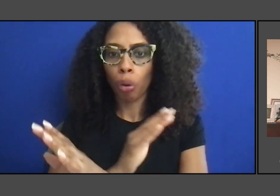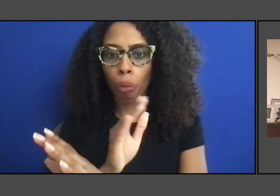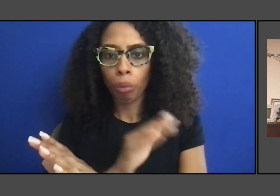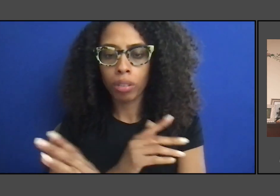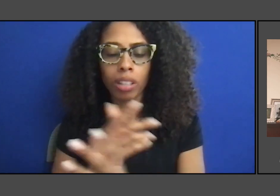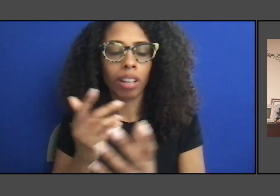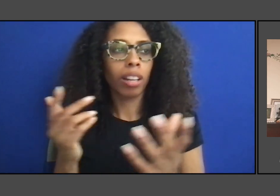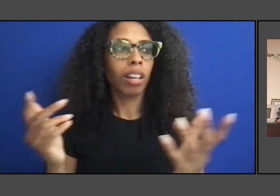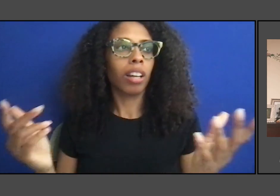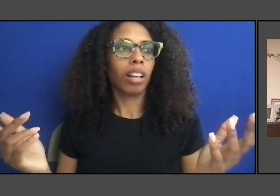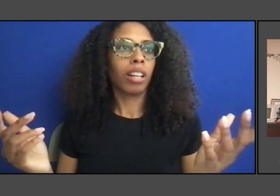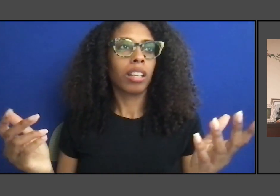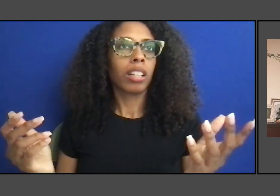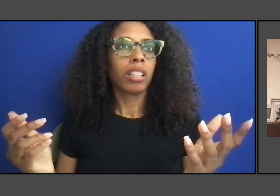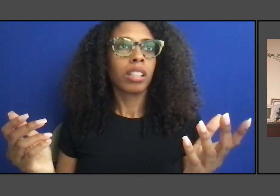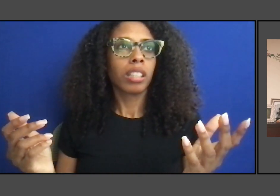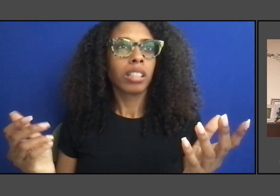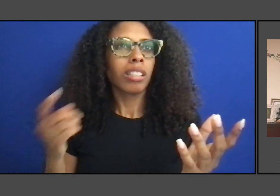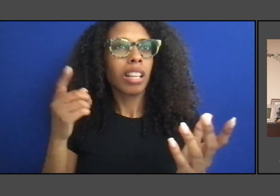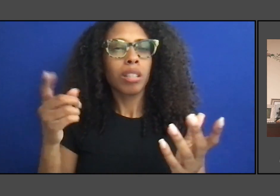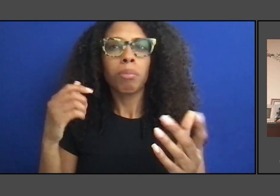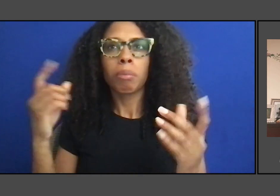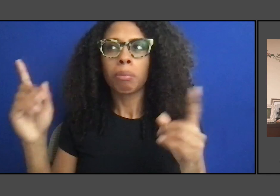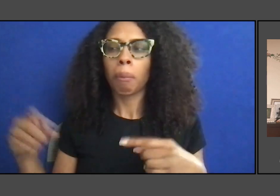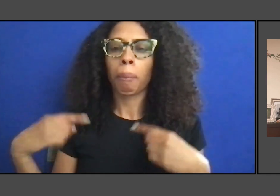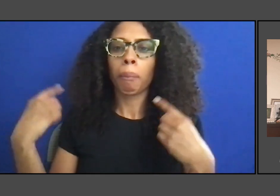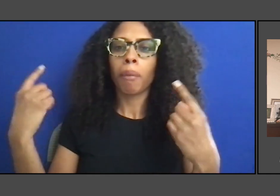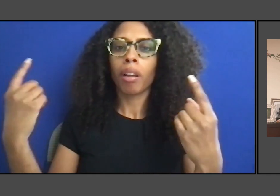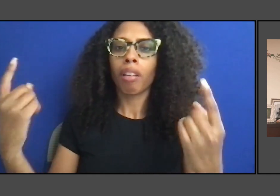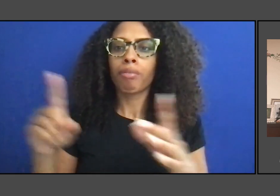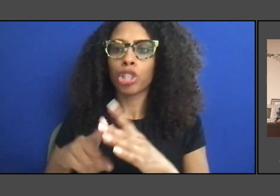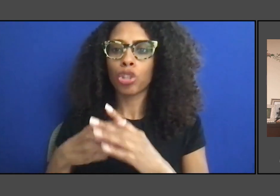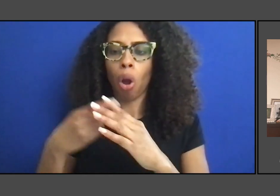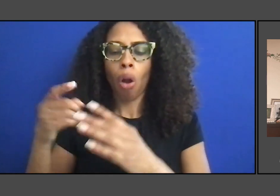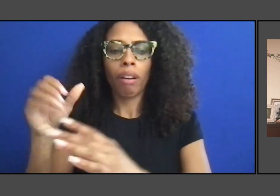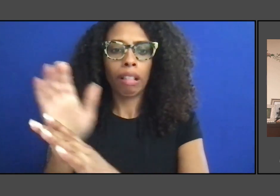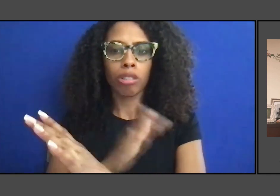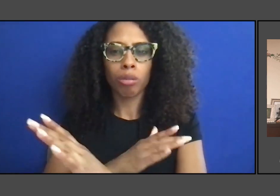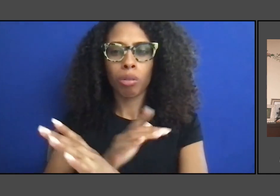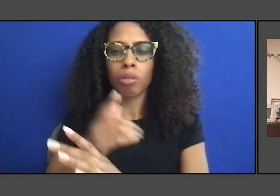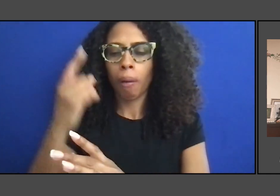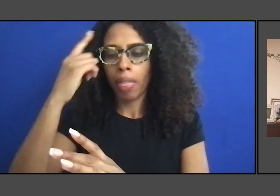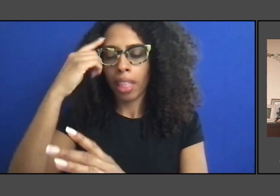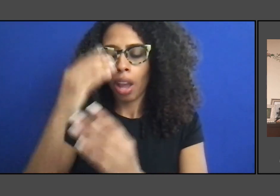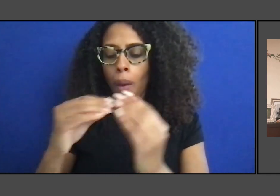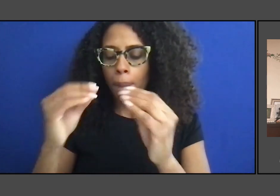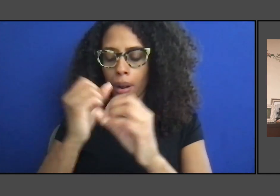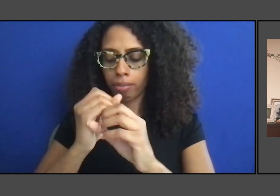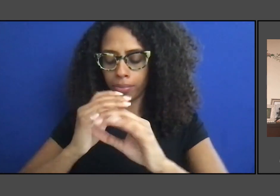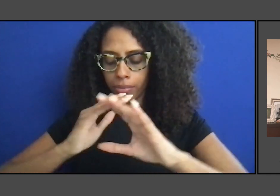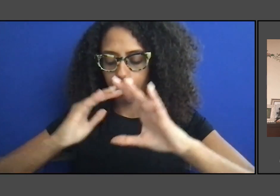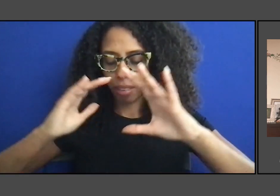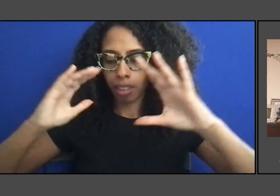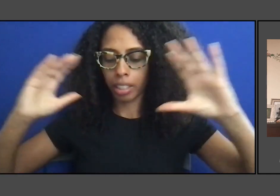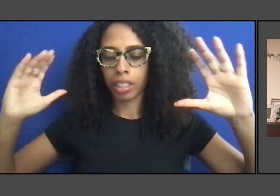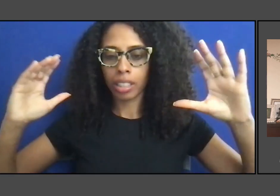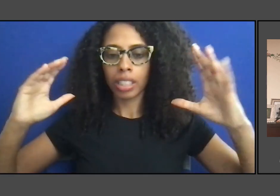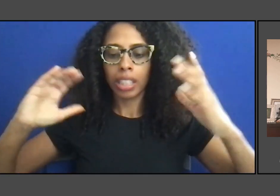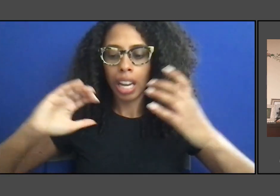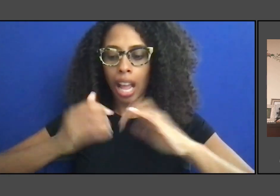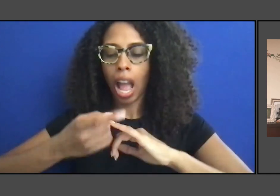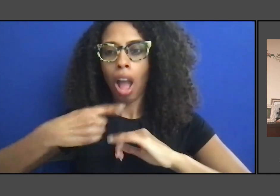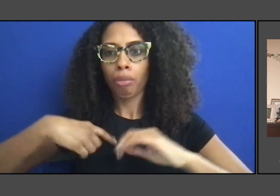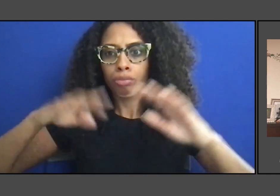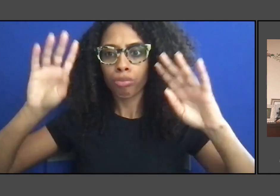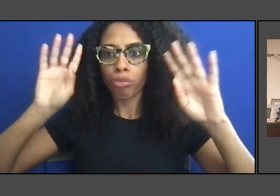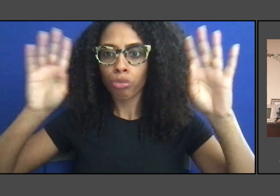music. So how do we start thinking more expansively about how we create it, and who we want to engage with